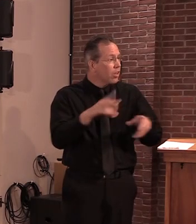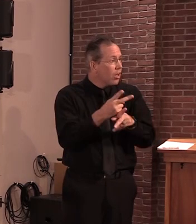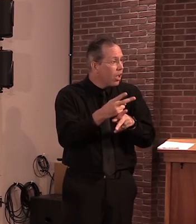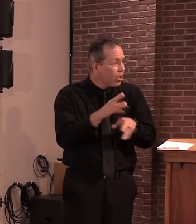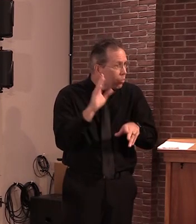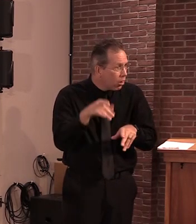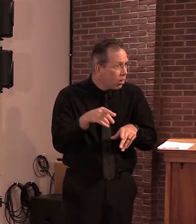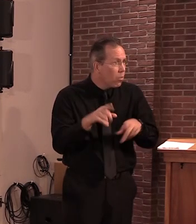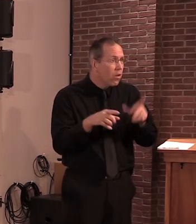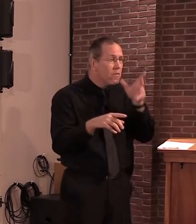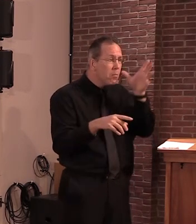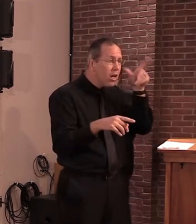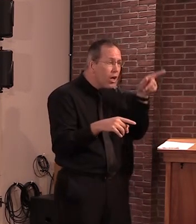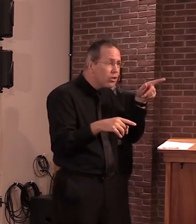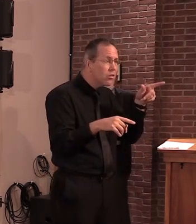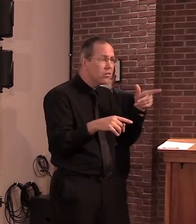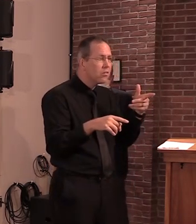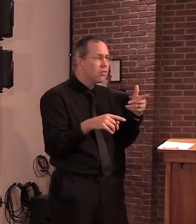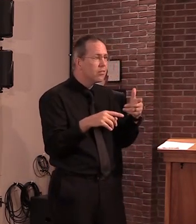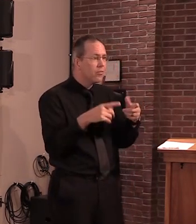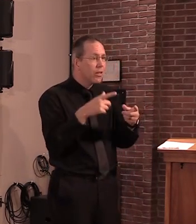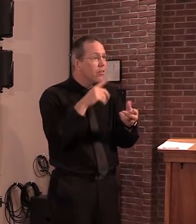days?